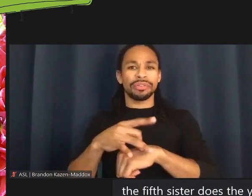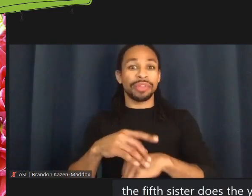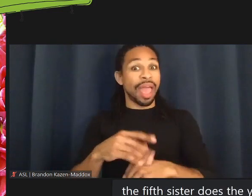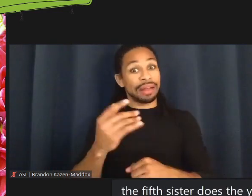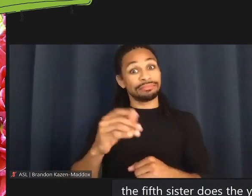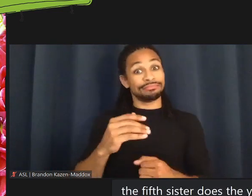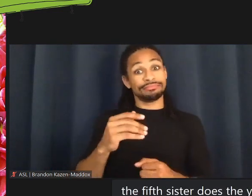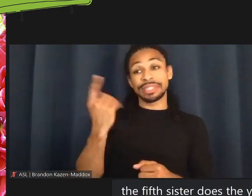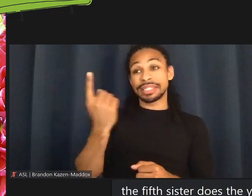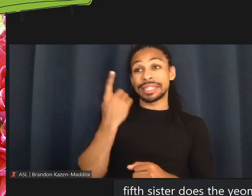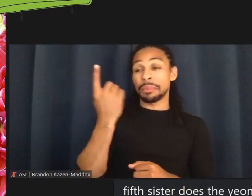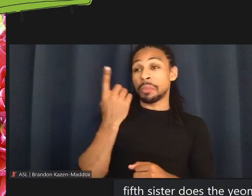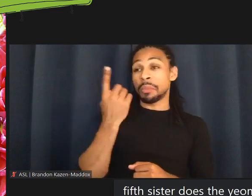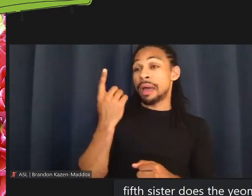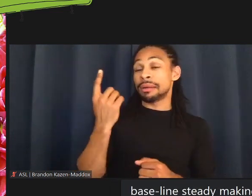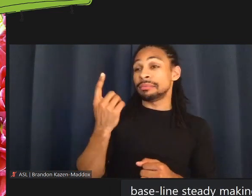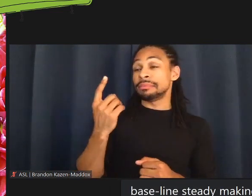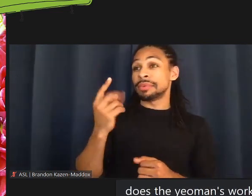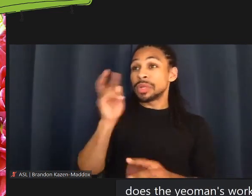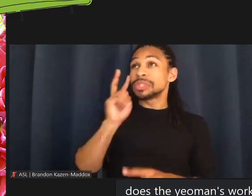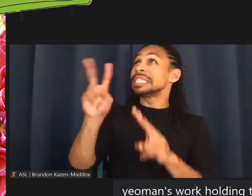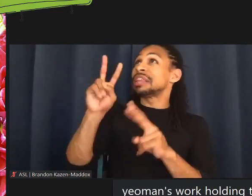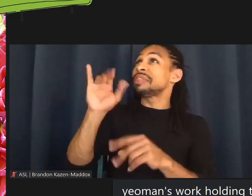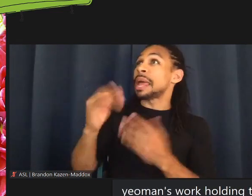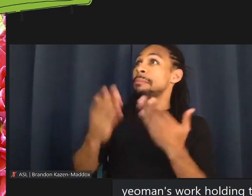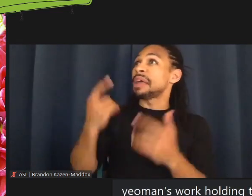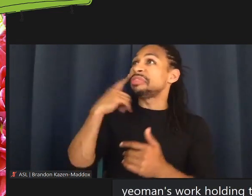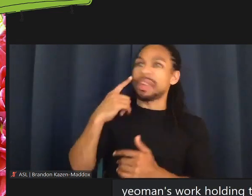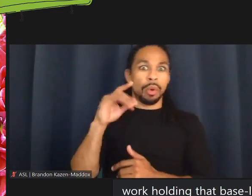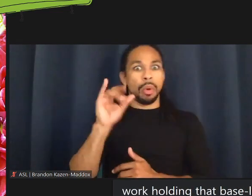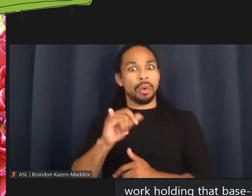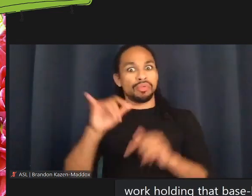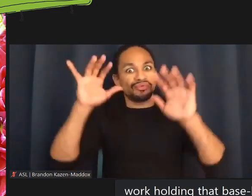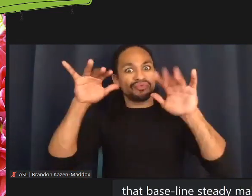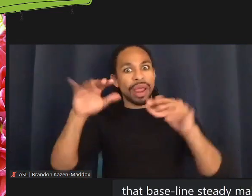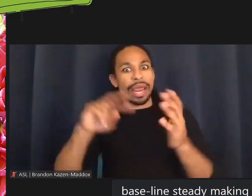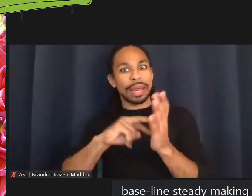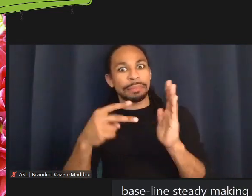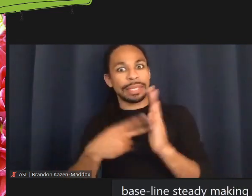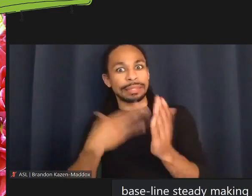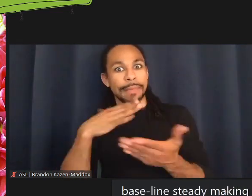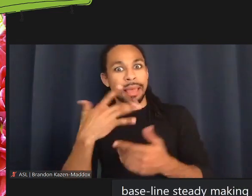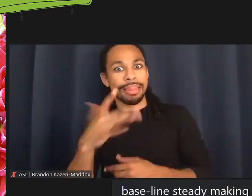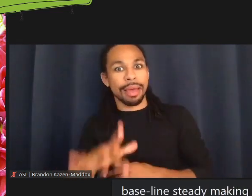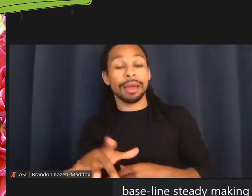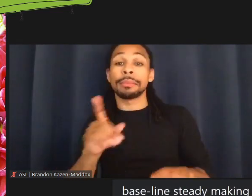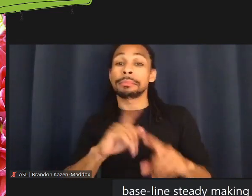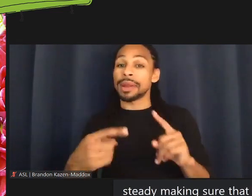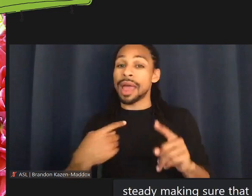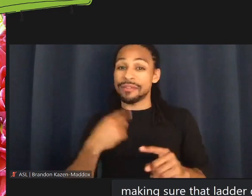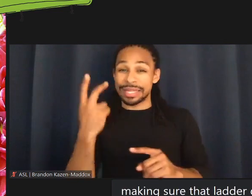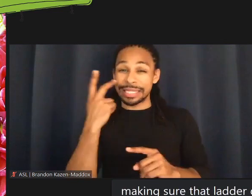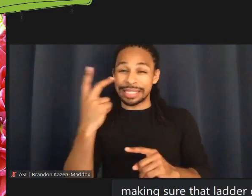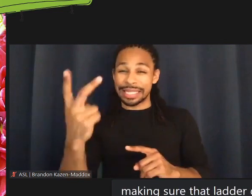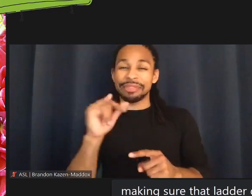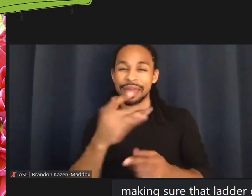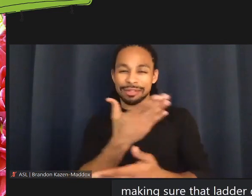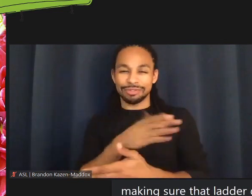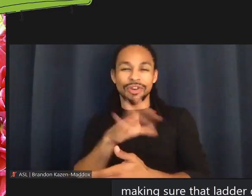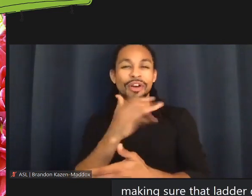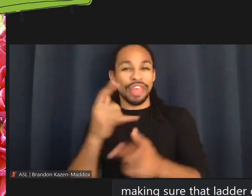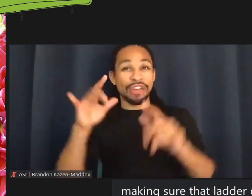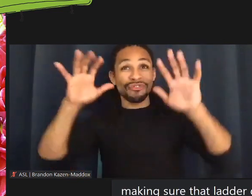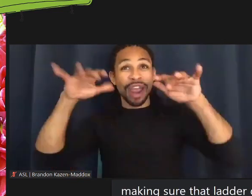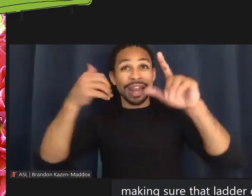rogue omen, some bad juju. But I have seen the song that rain brings, and for